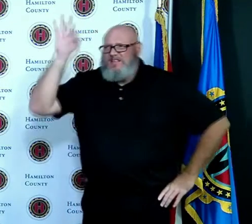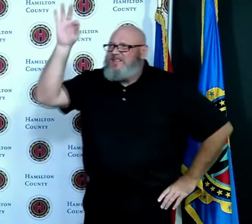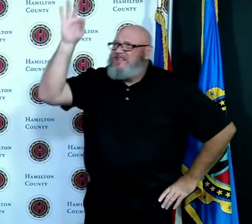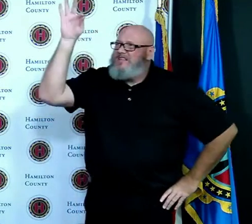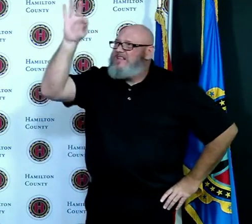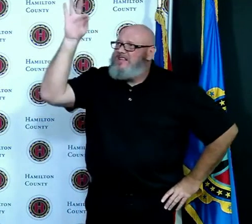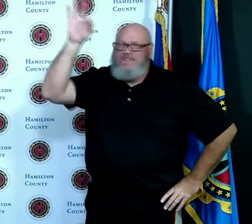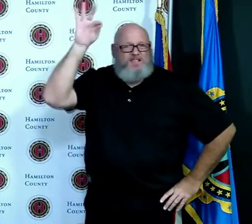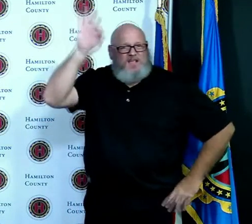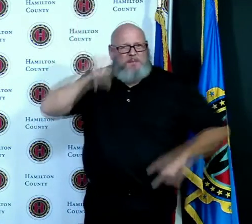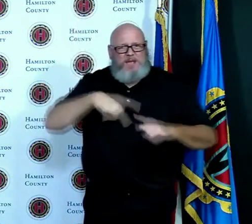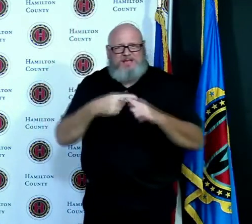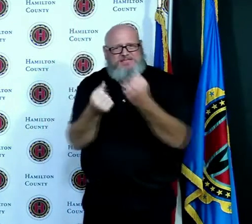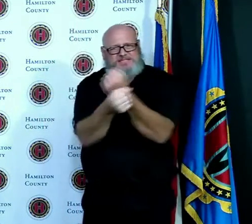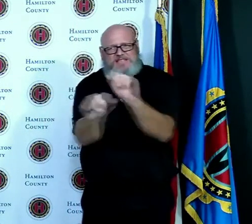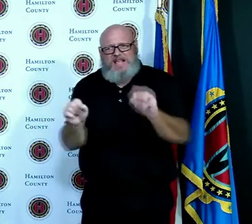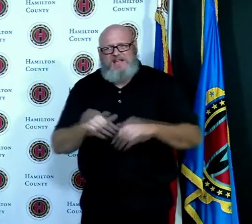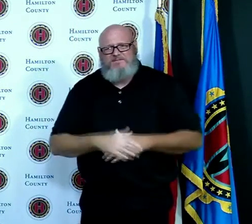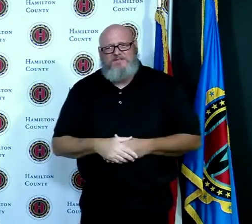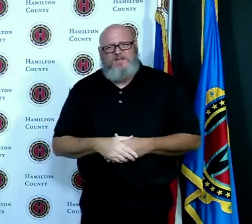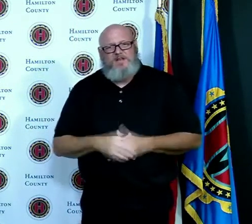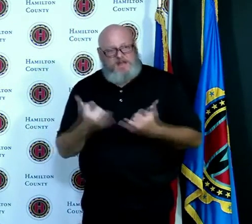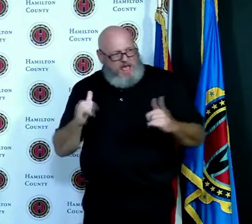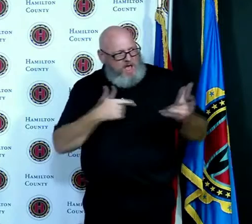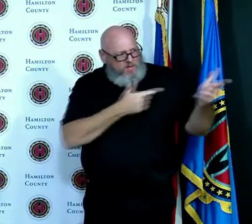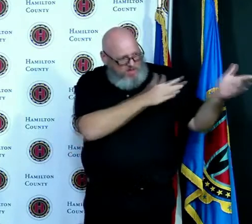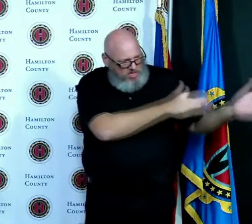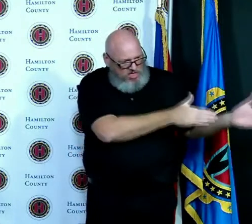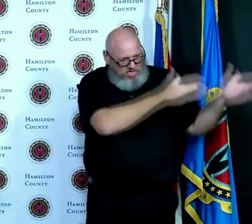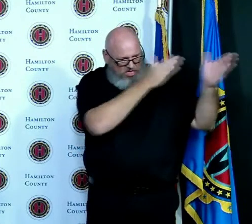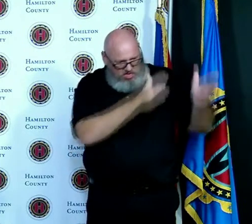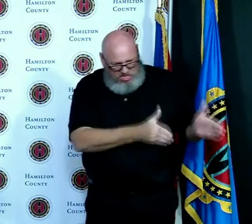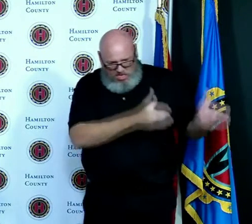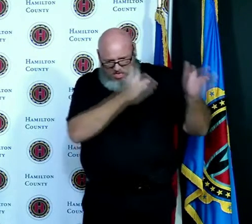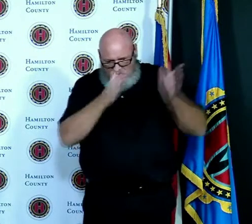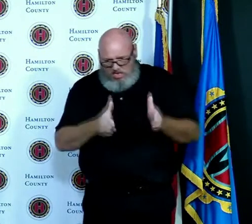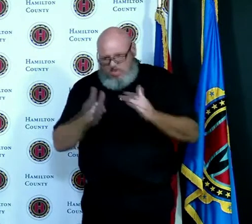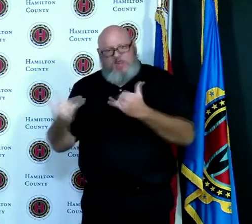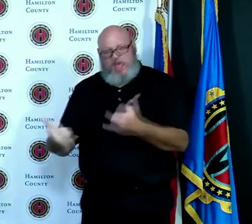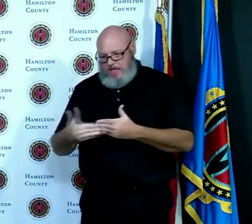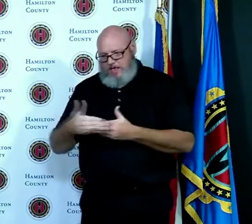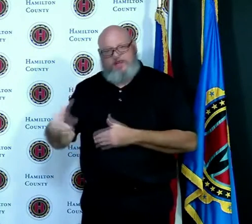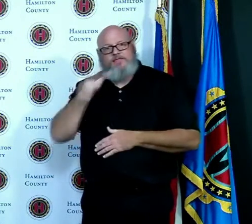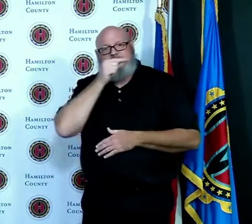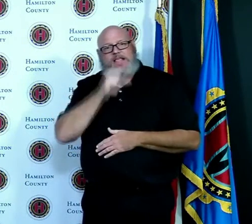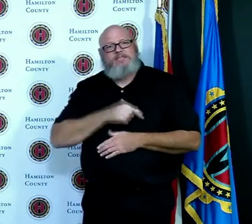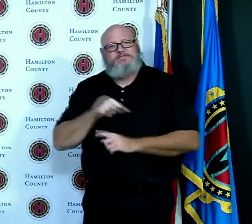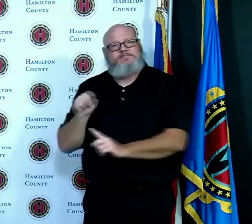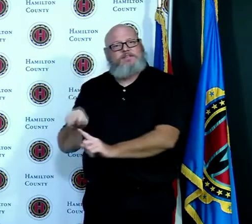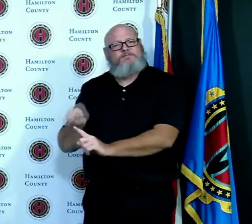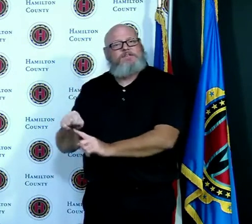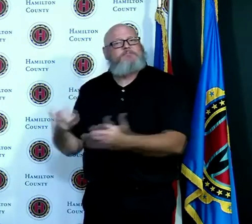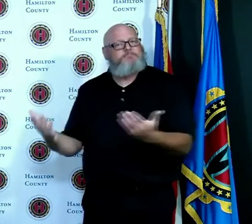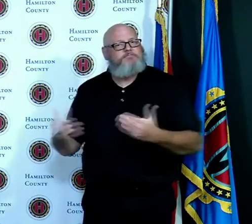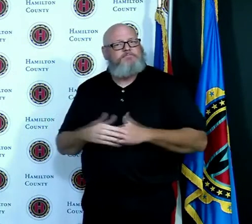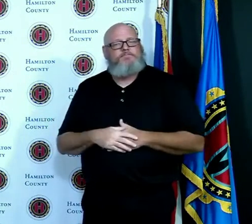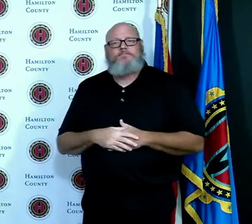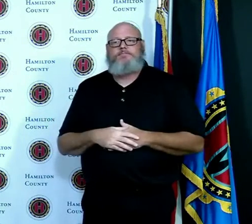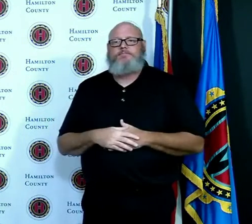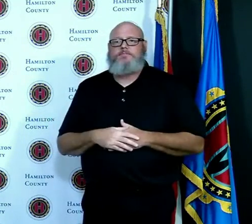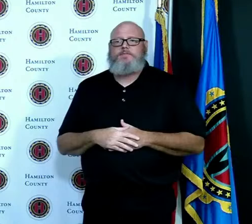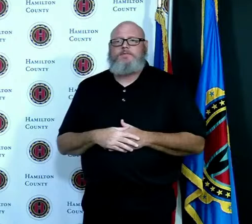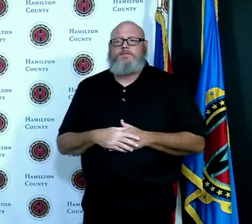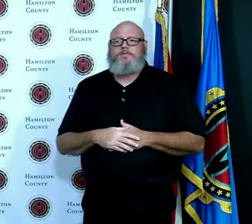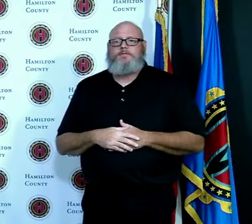to Thanksgiving and Christmas. I just had a conversation this morning on my way in with someone that was talking about